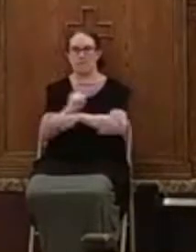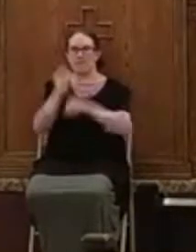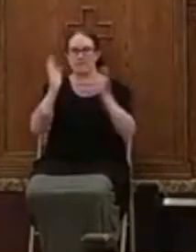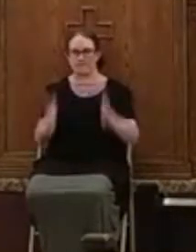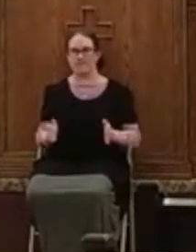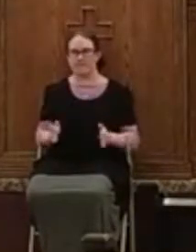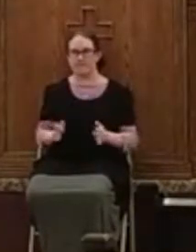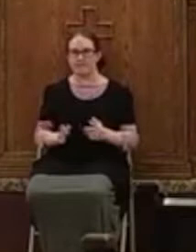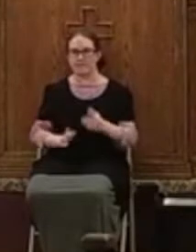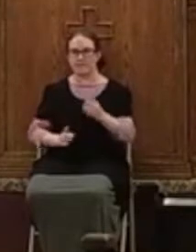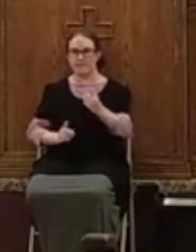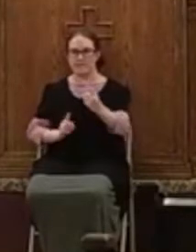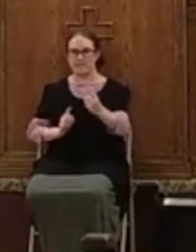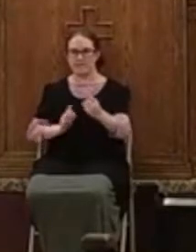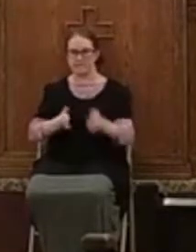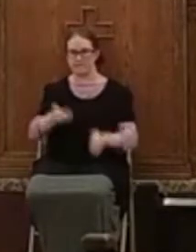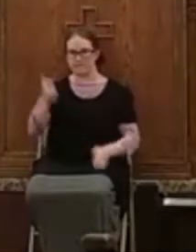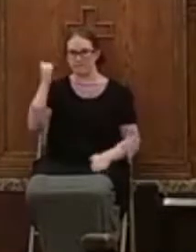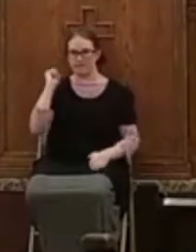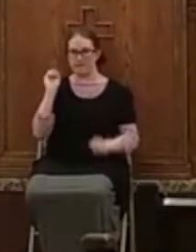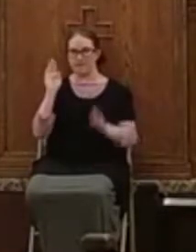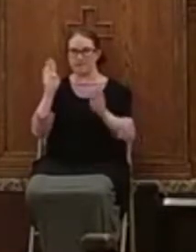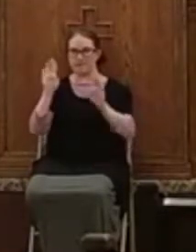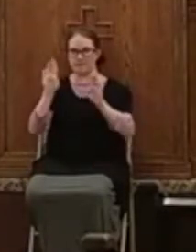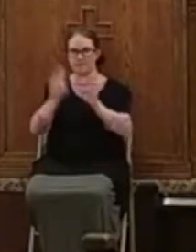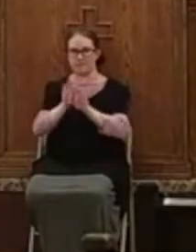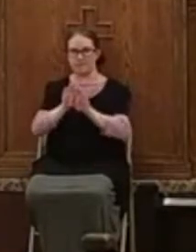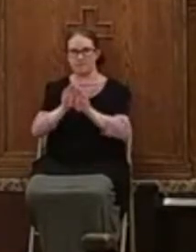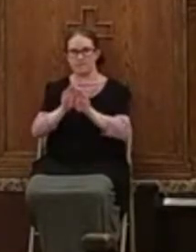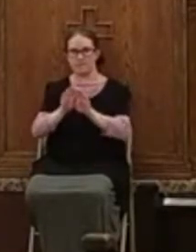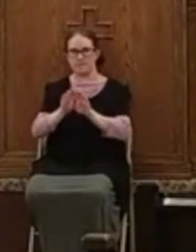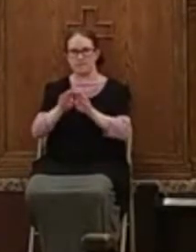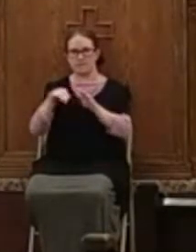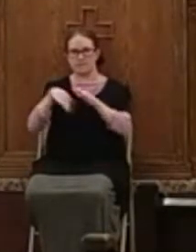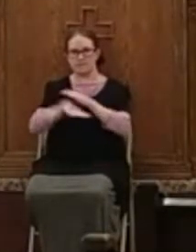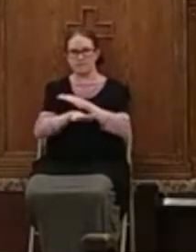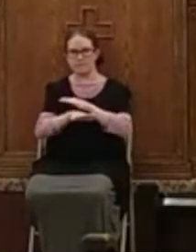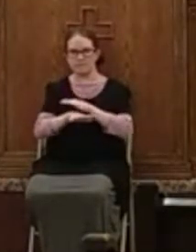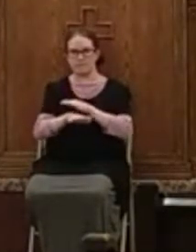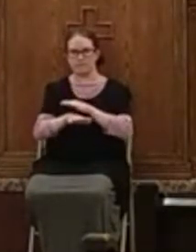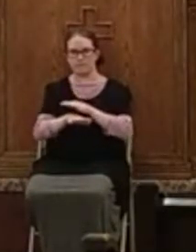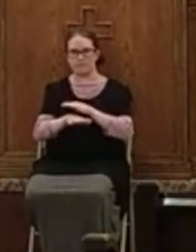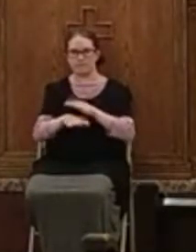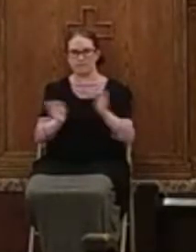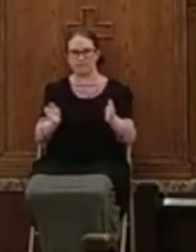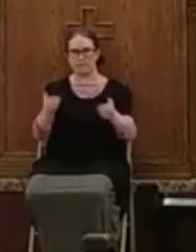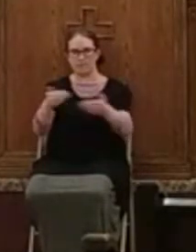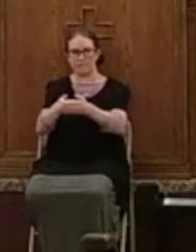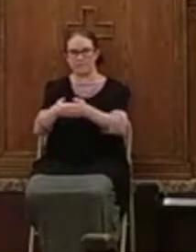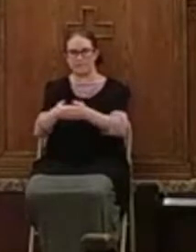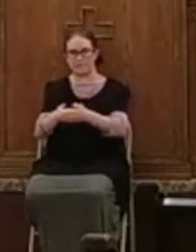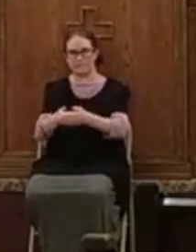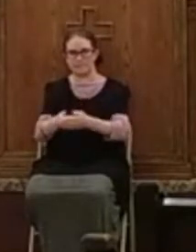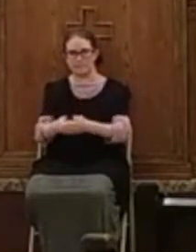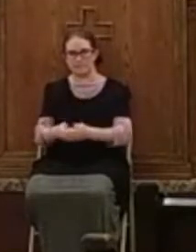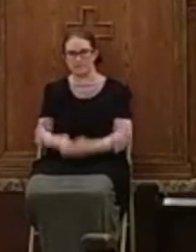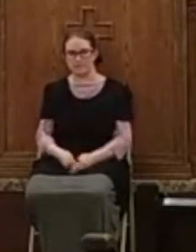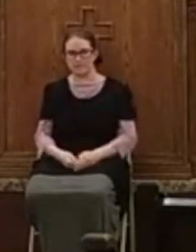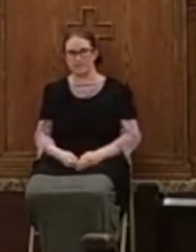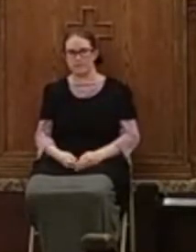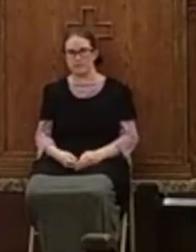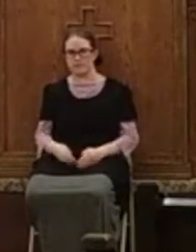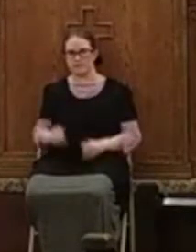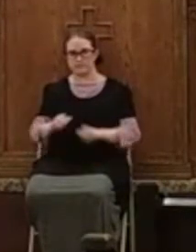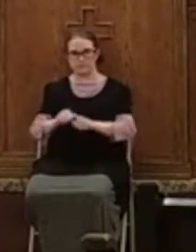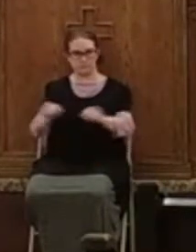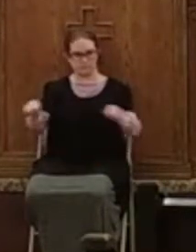And you go to the back of the store and they had these two doors that walked into some of the offices and some of the shipping